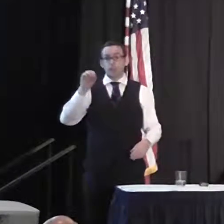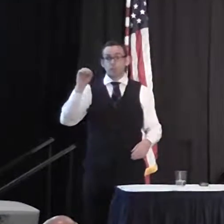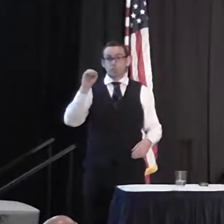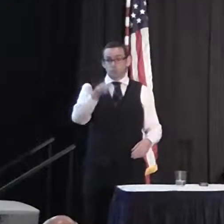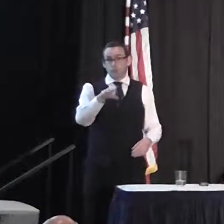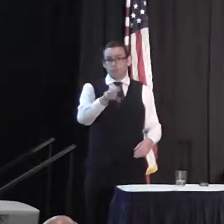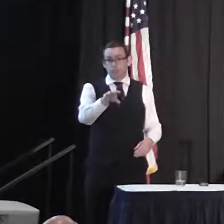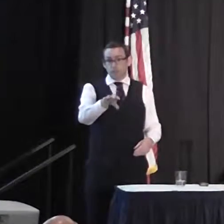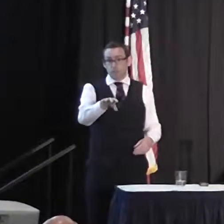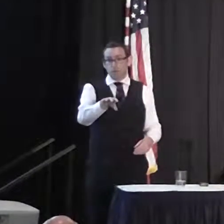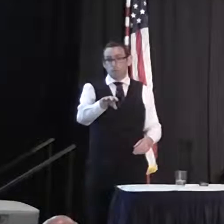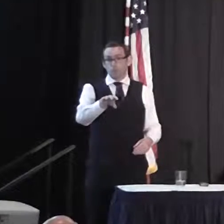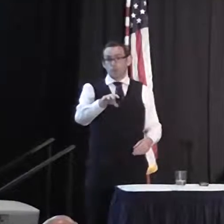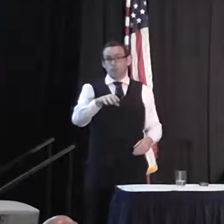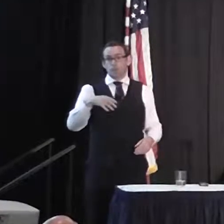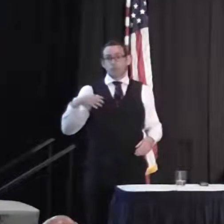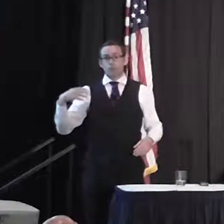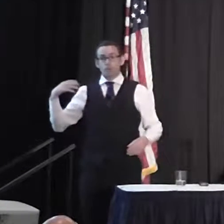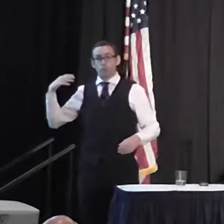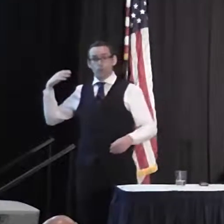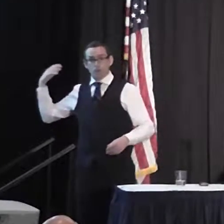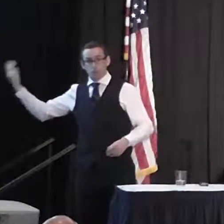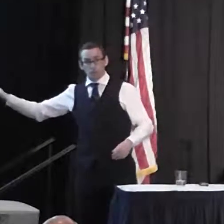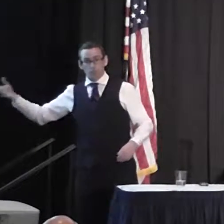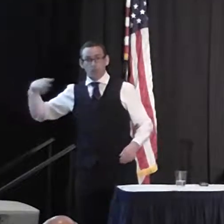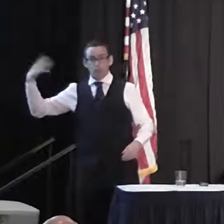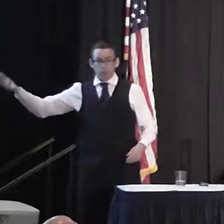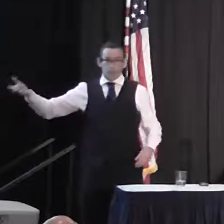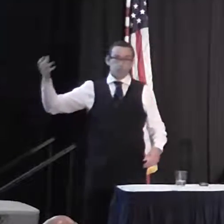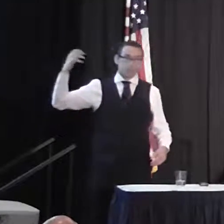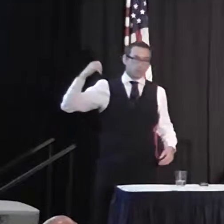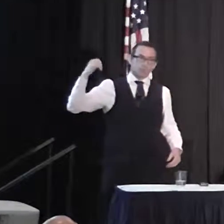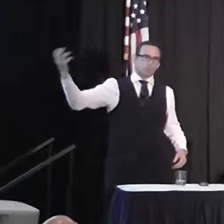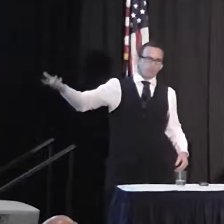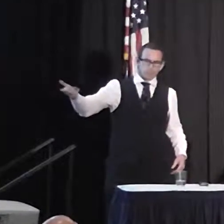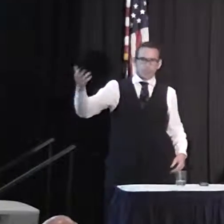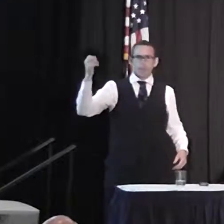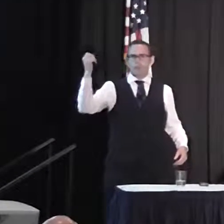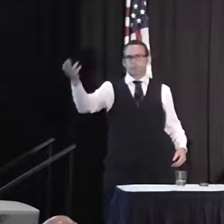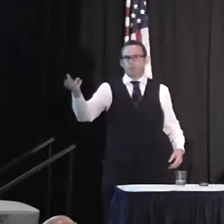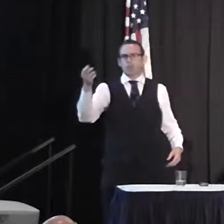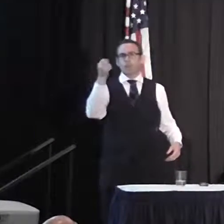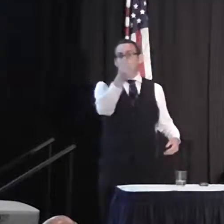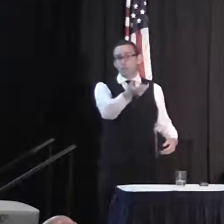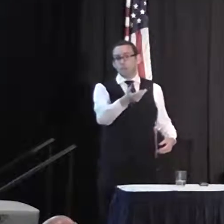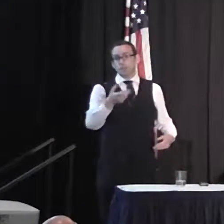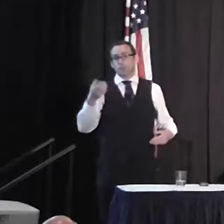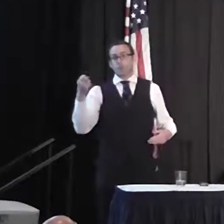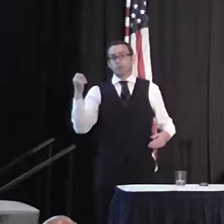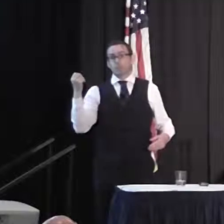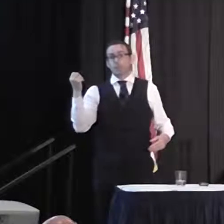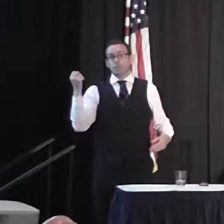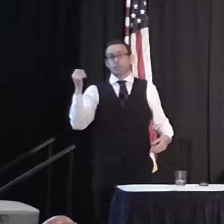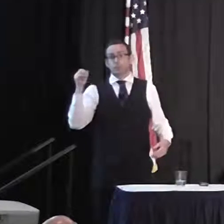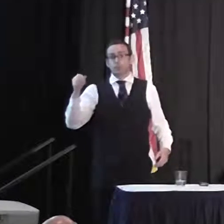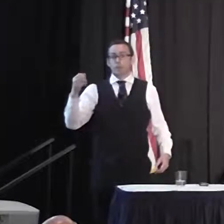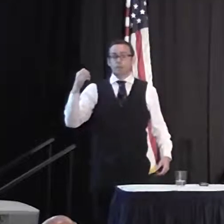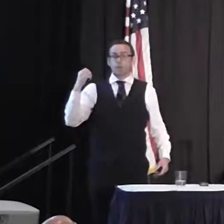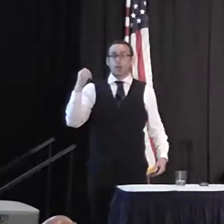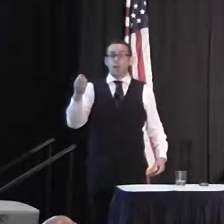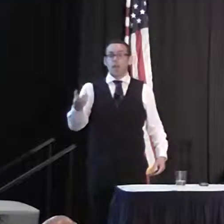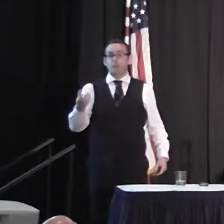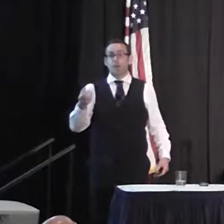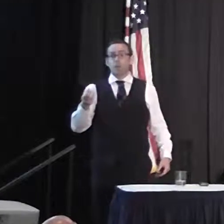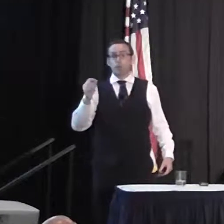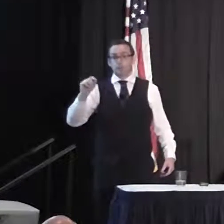pricing has actually been tied to Henry Hub. And so Asia, like Japan, China, India, have been entering into these contracts